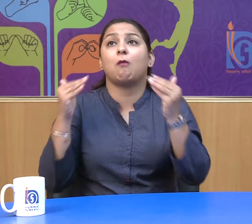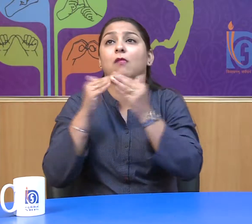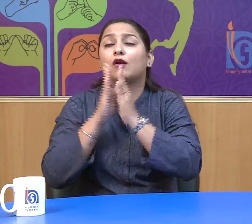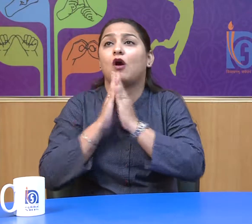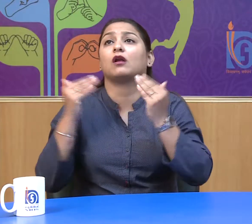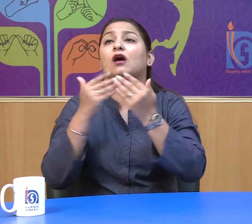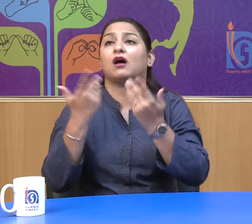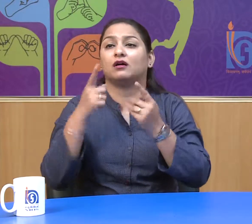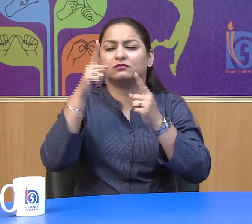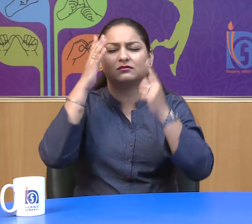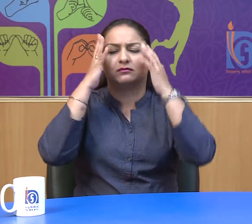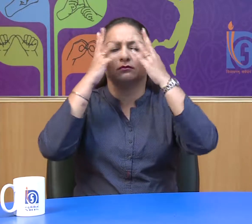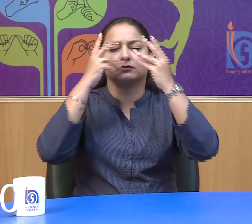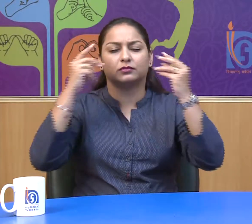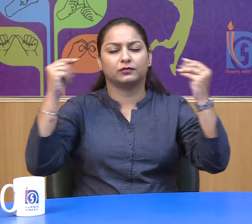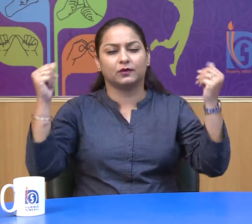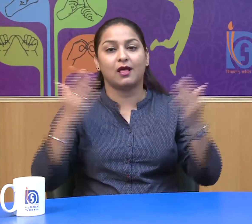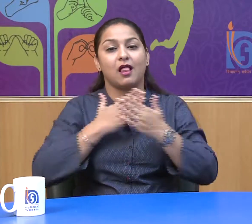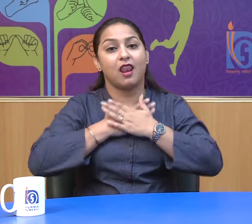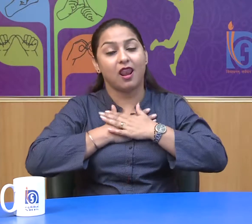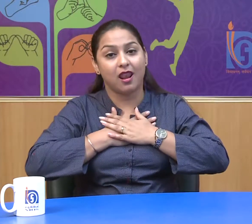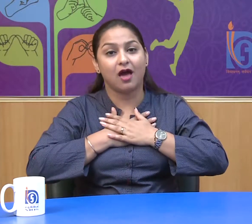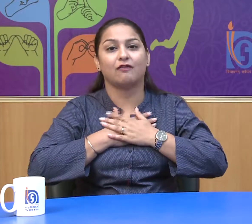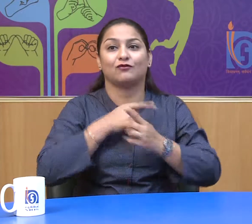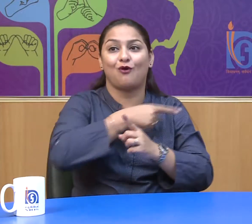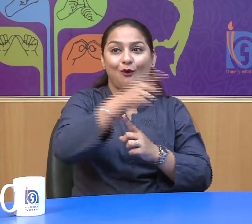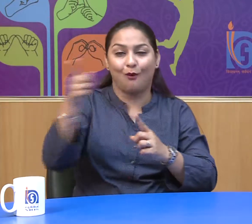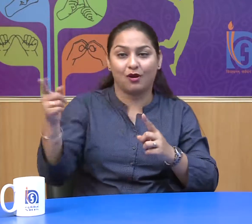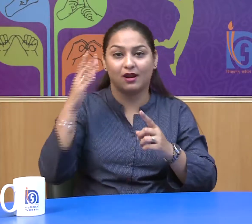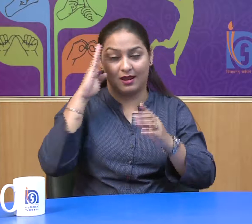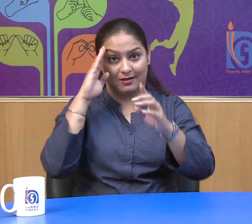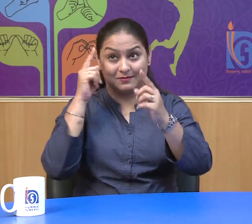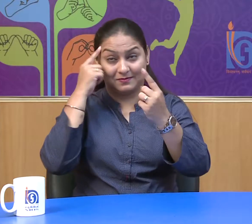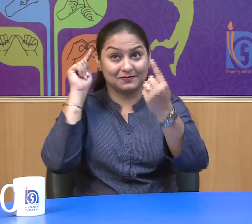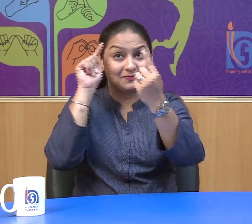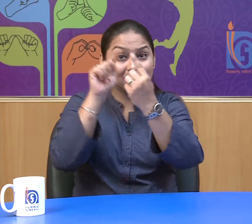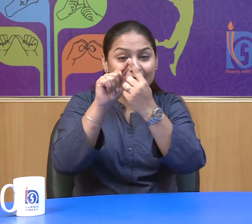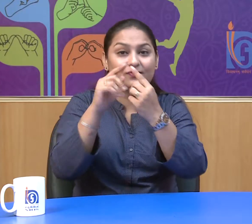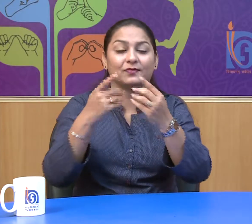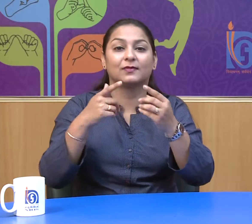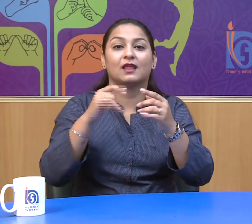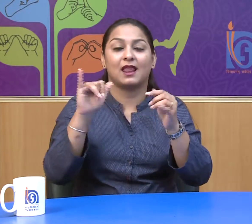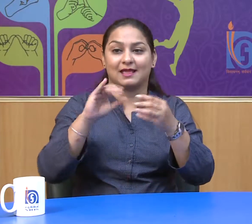stress on love or devotion as the basis of the relationship with